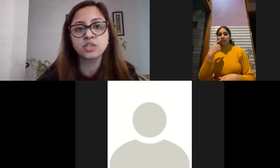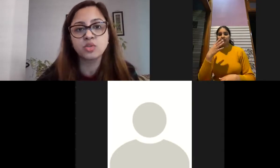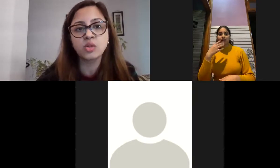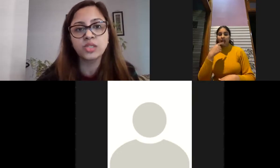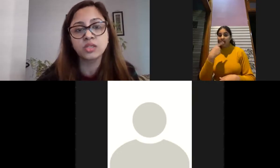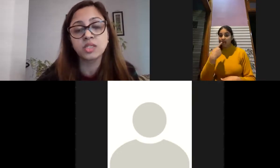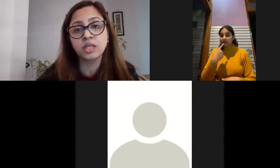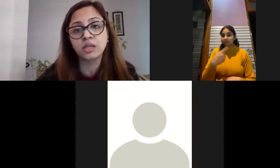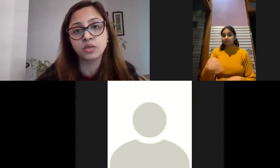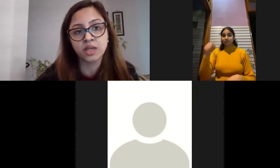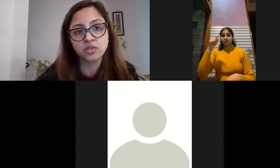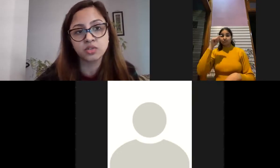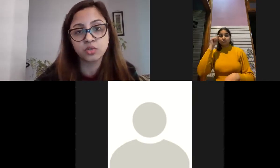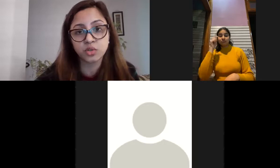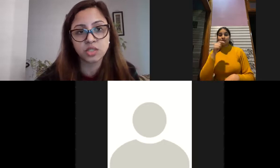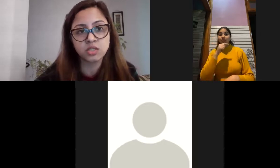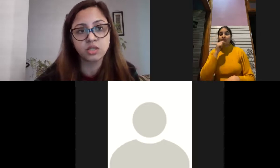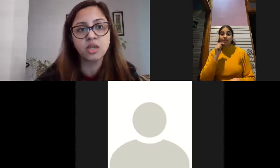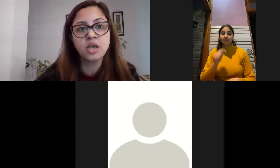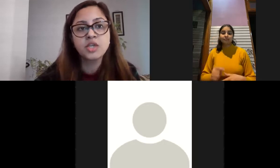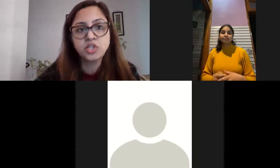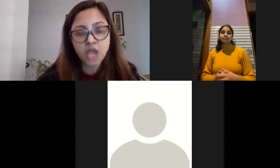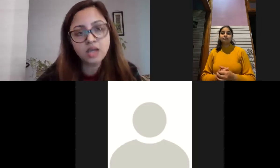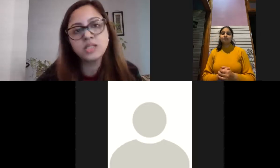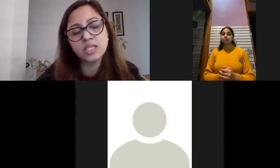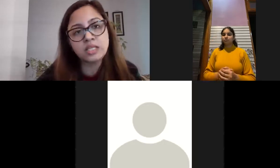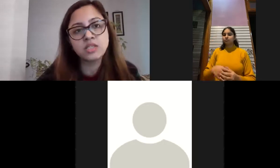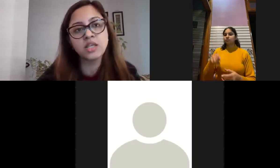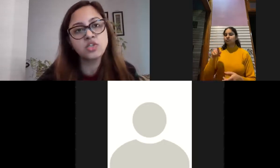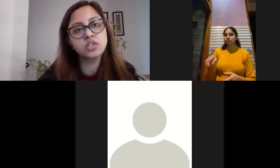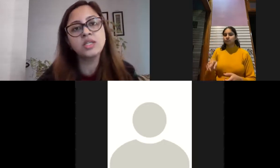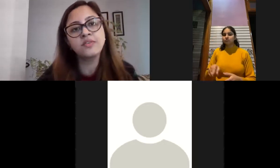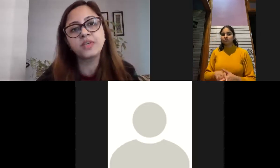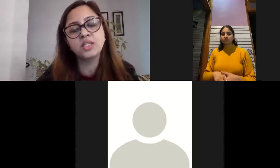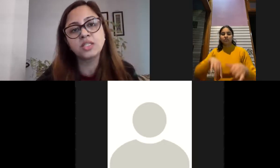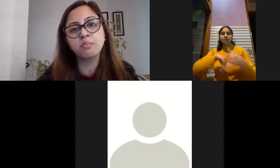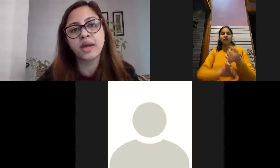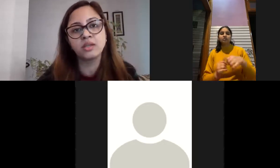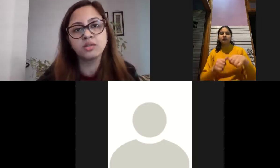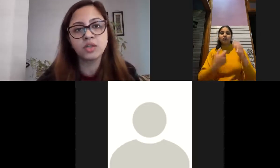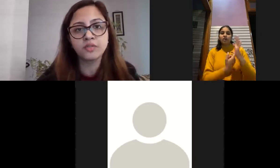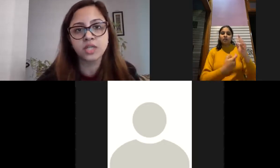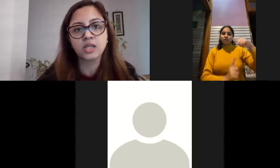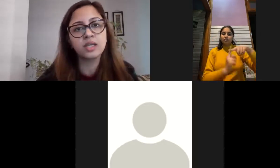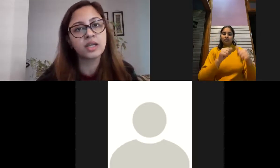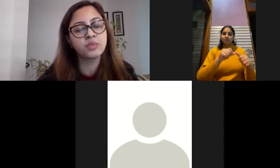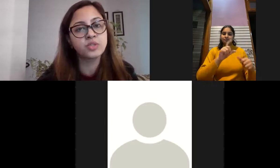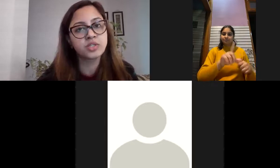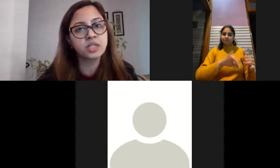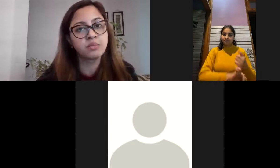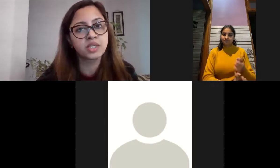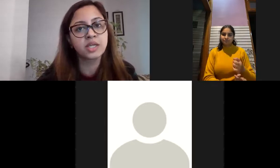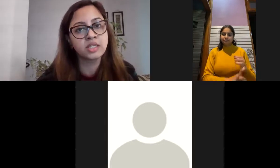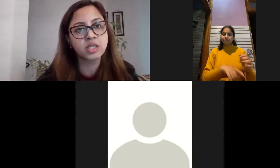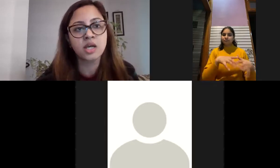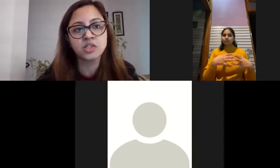eyes. She's tall, sturdy, and could match Rochester. Charlotte intentionally feeds the binary of dark and light,